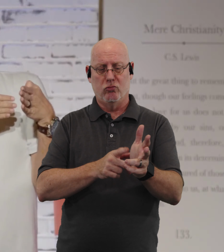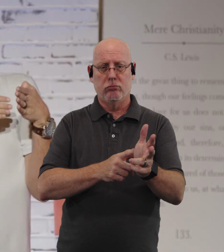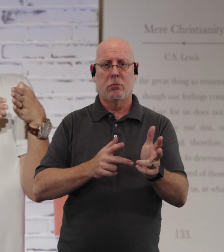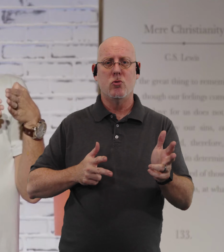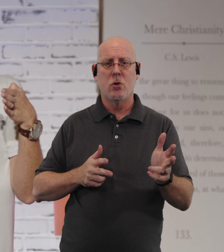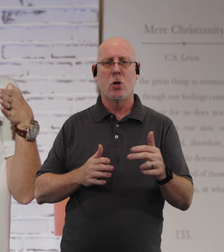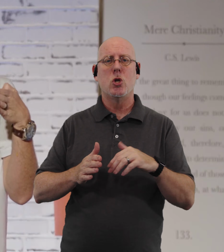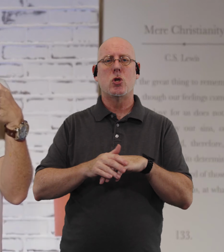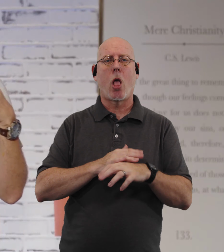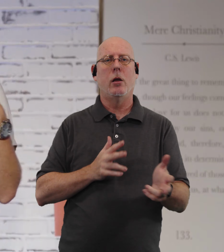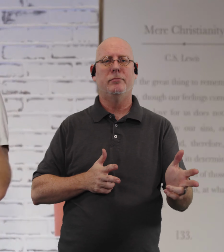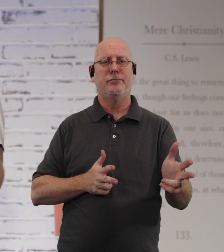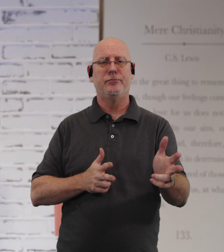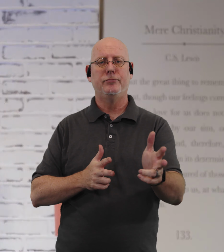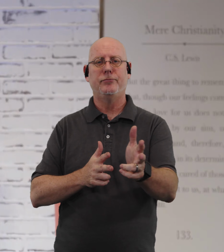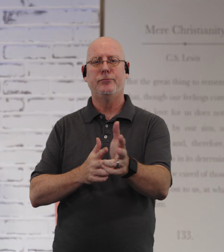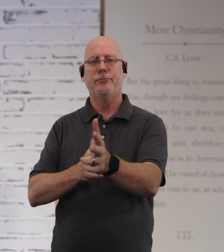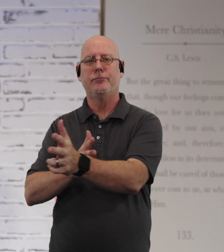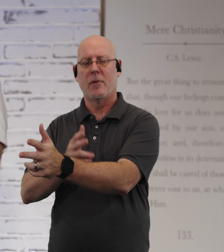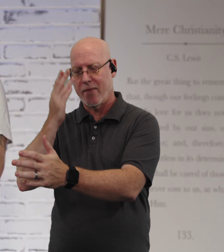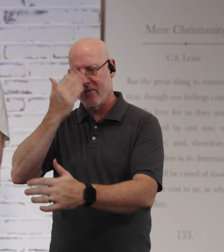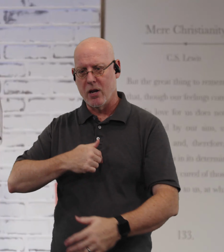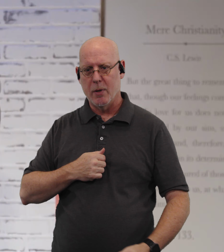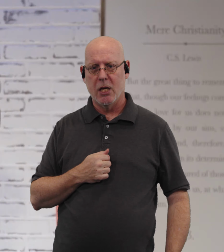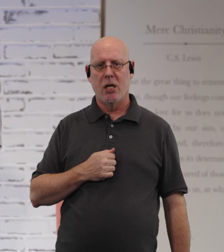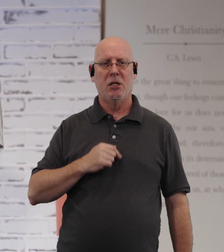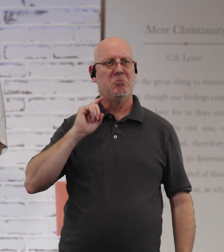slowly just veers right into my lane.